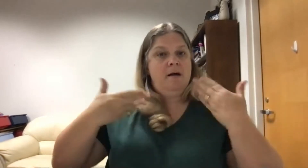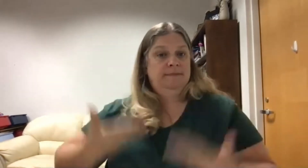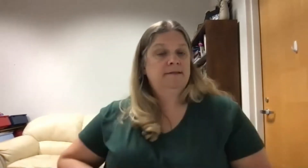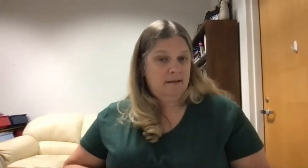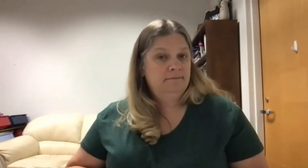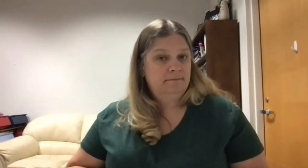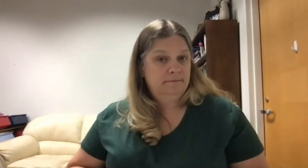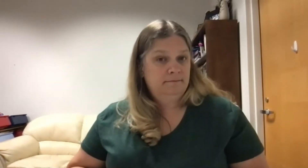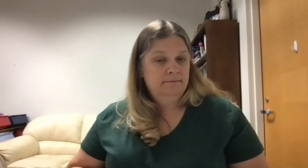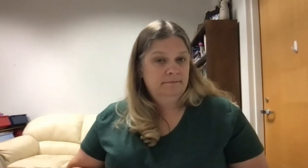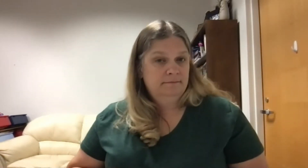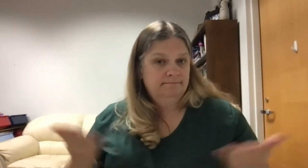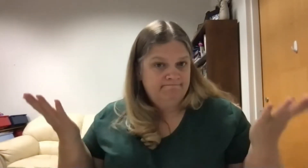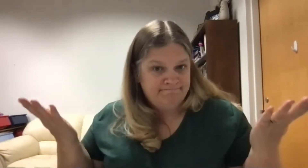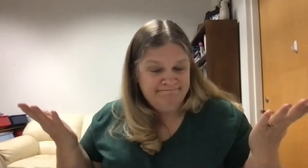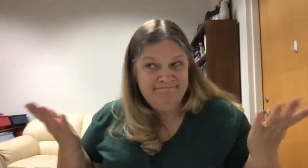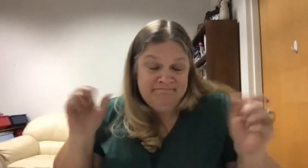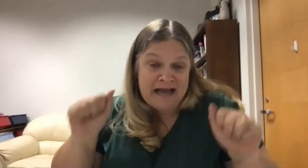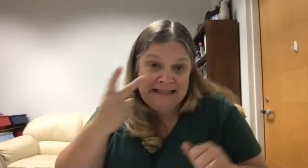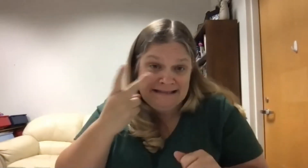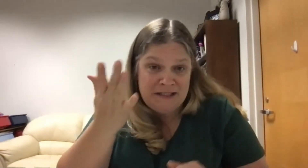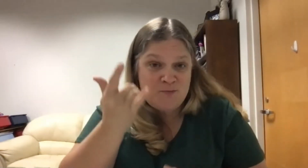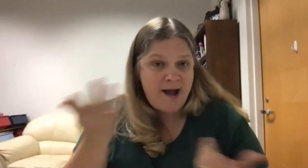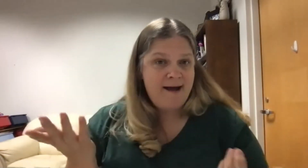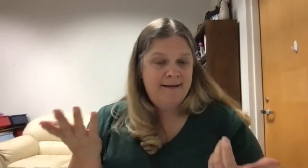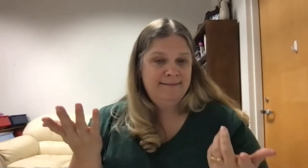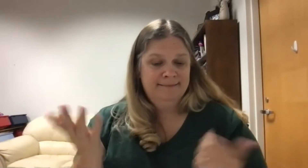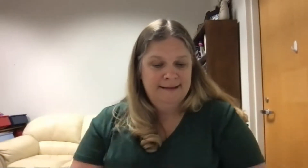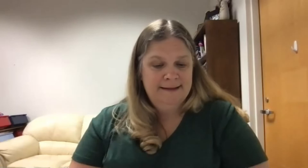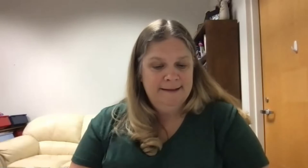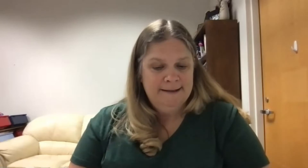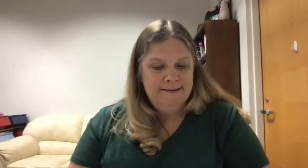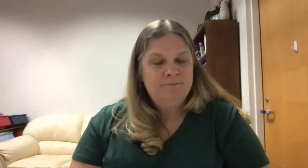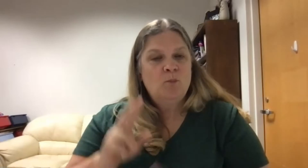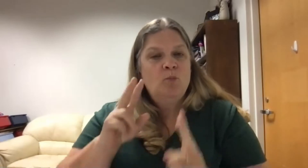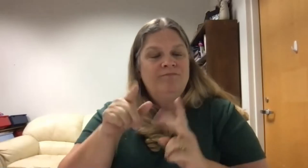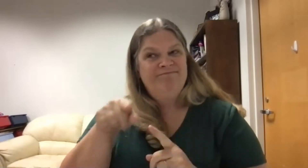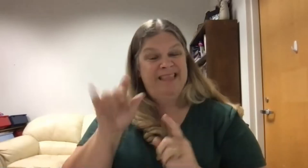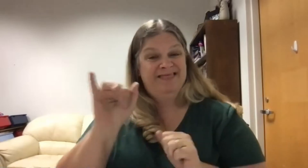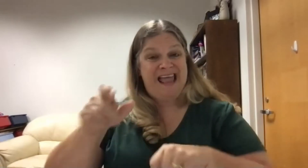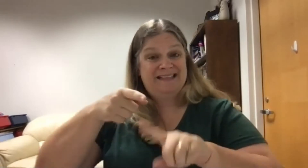he became very upset. I mean, I could see why.